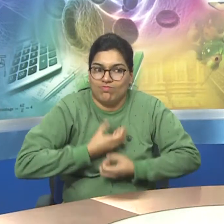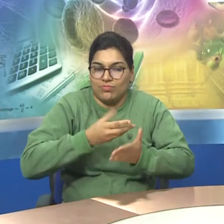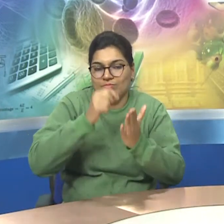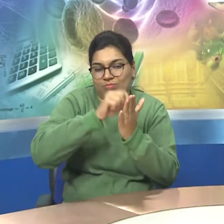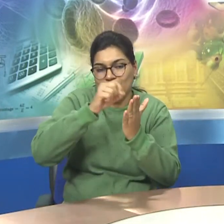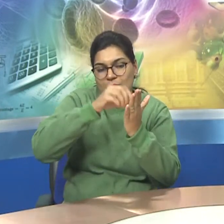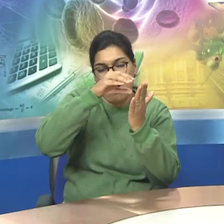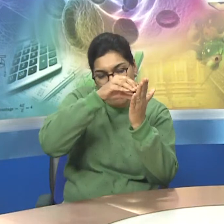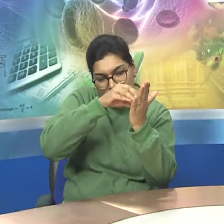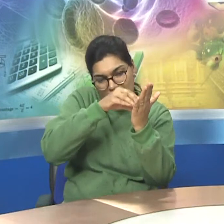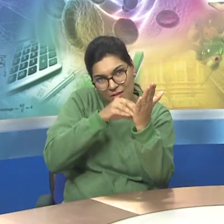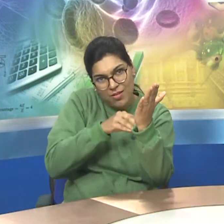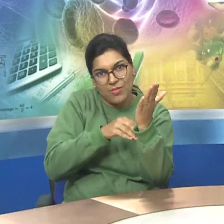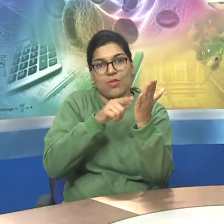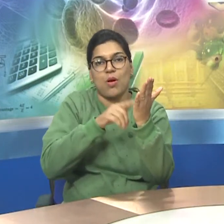their break time.